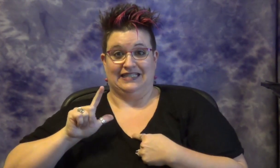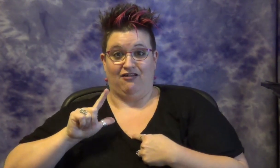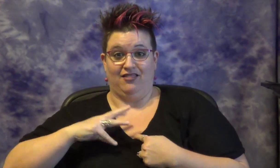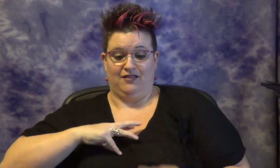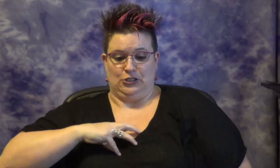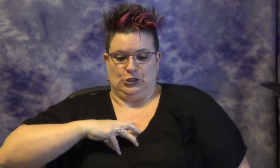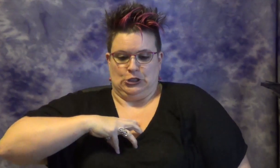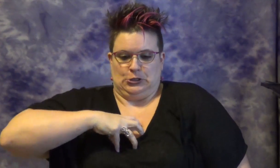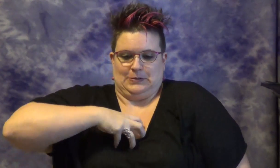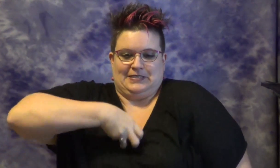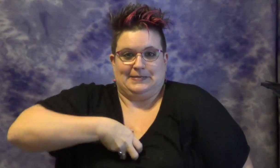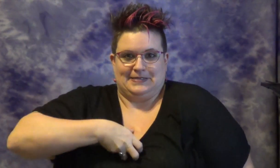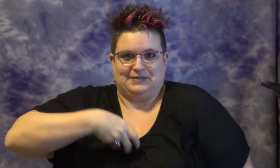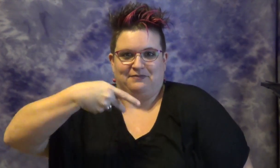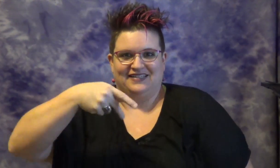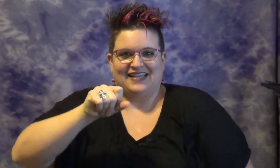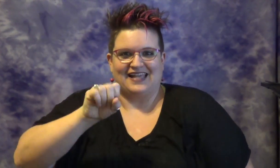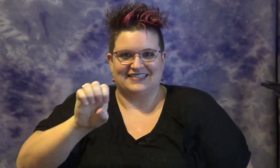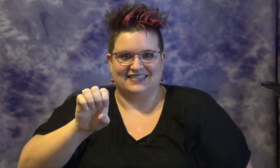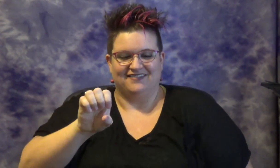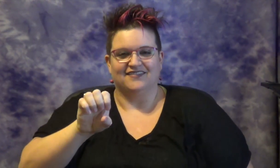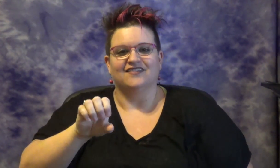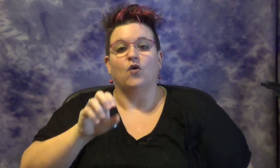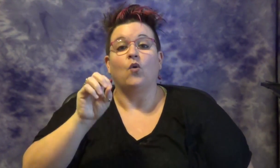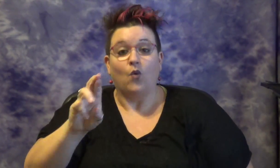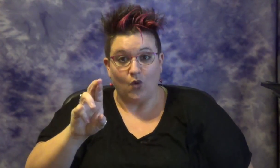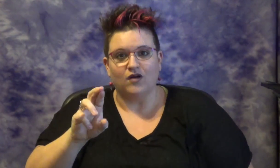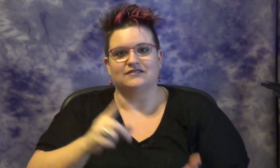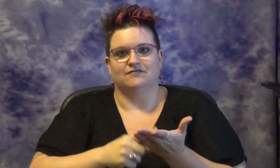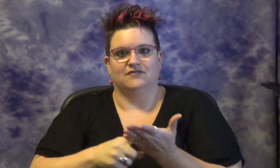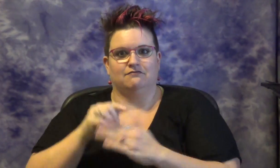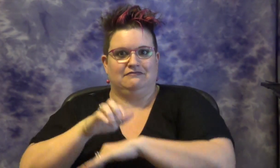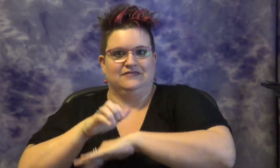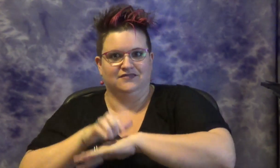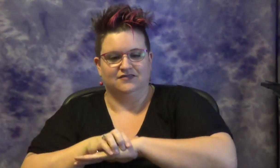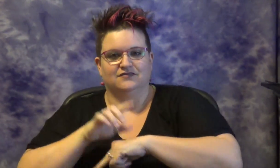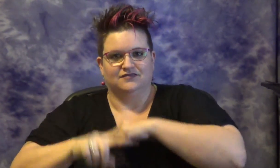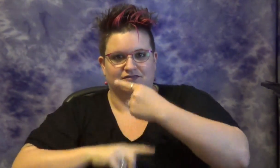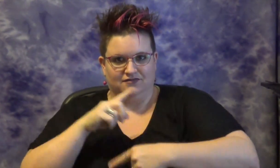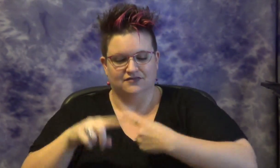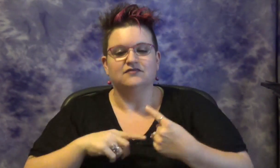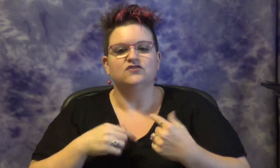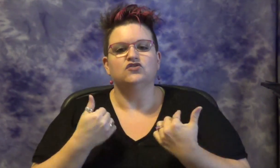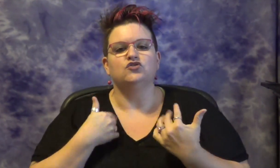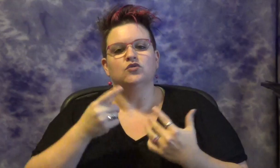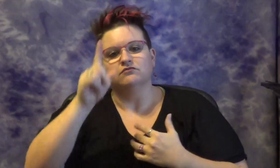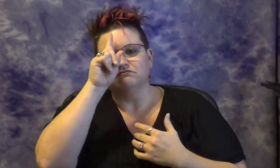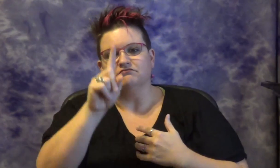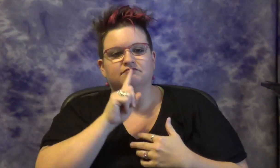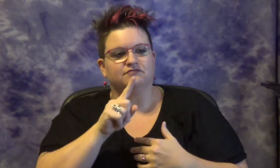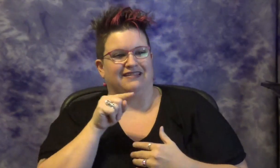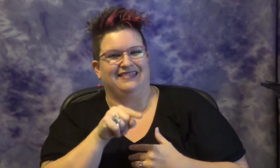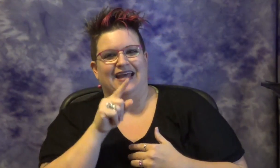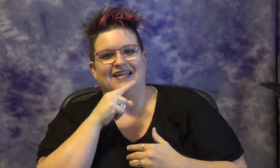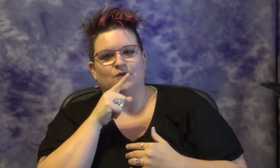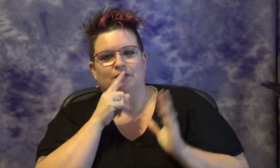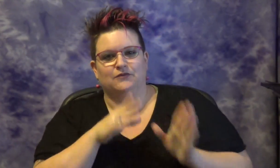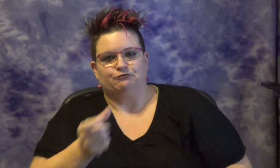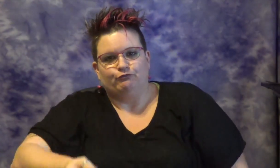typically the deaf person will turn off their ASL and they'll go and slide into the more PSE mode